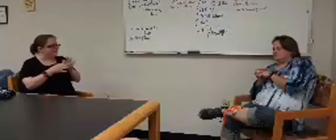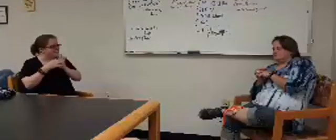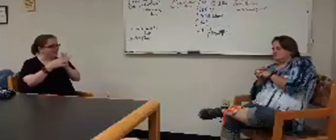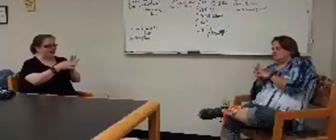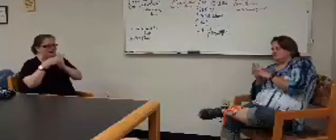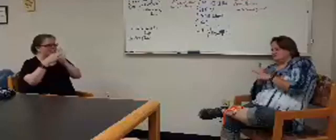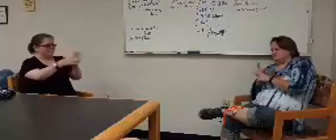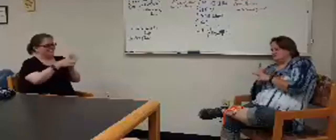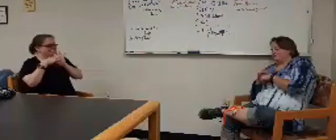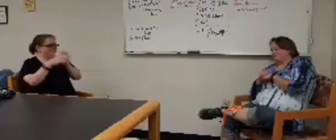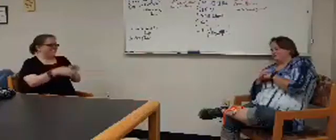together,